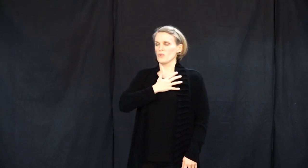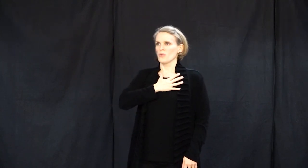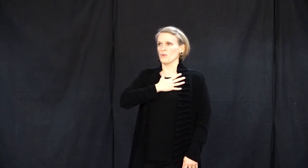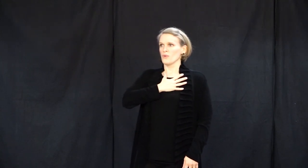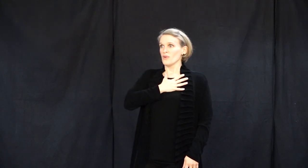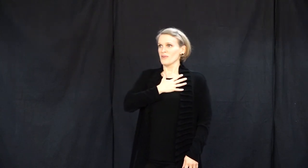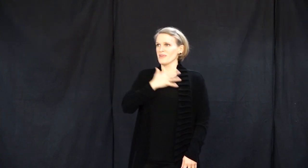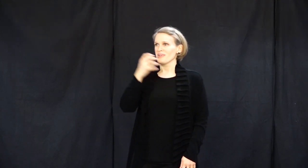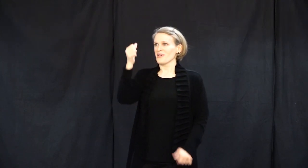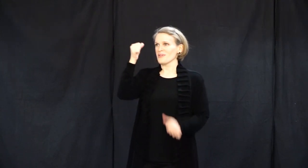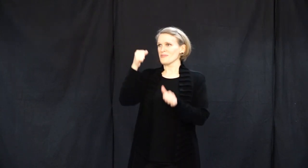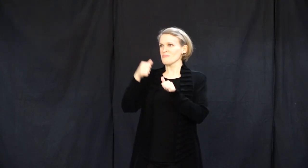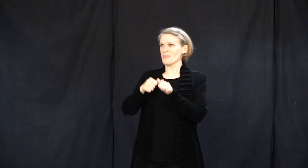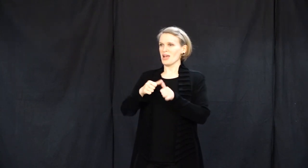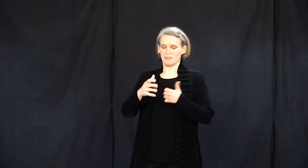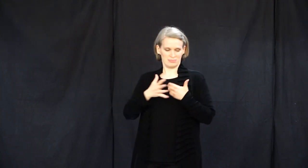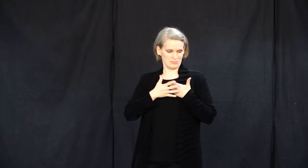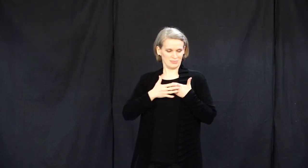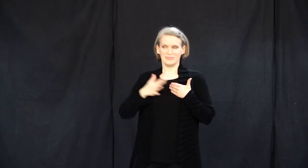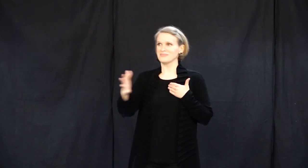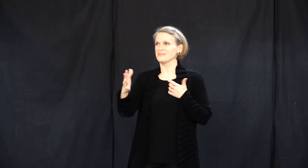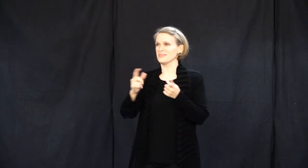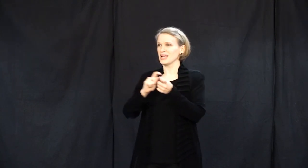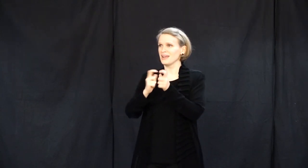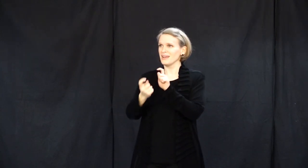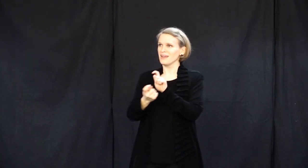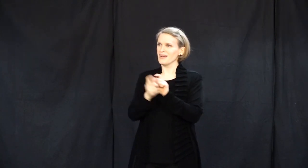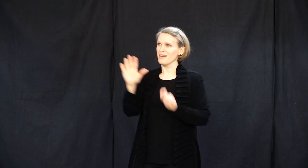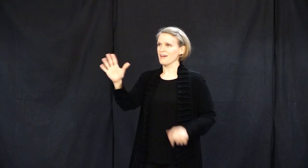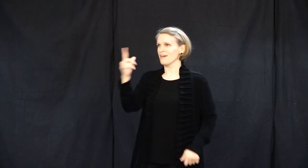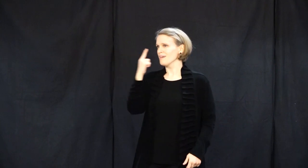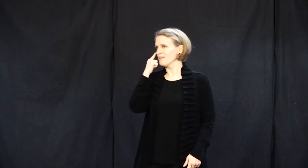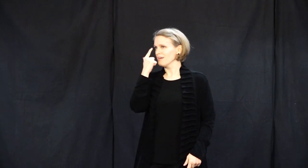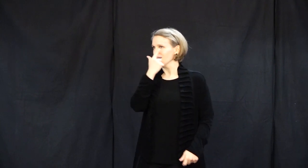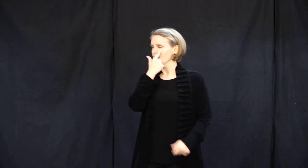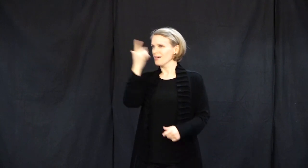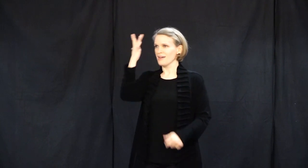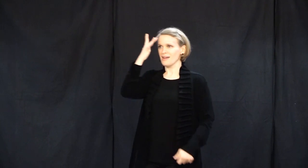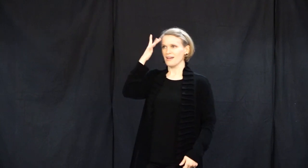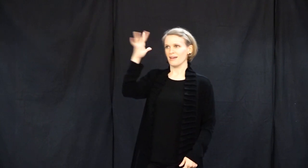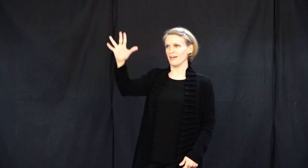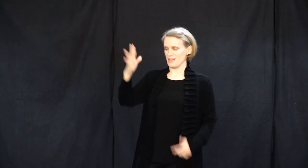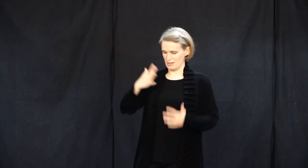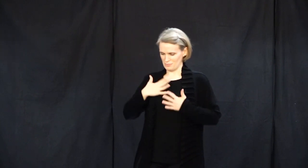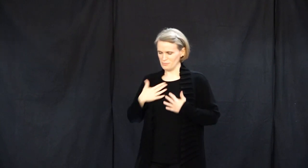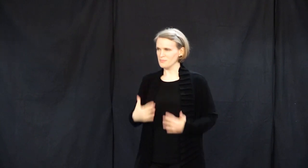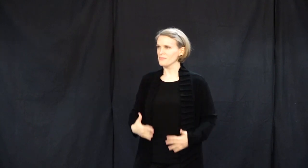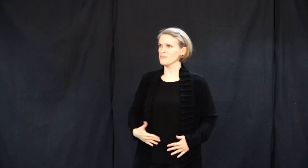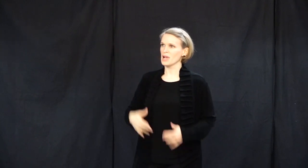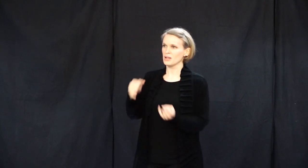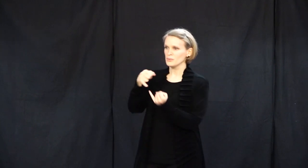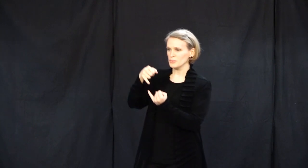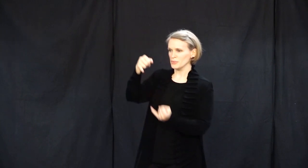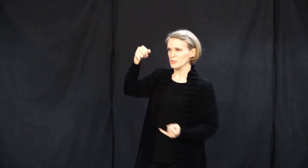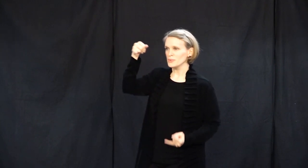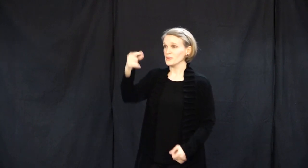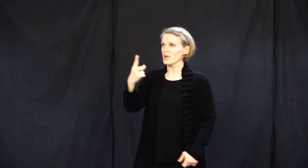I have never been the same. Intelligent eyes in a hunger-pang frame. And when you said